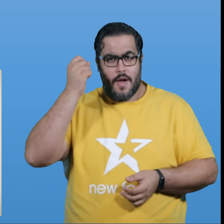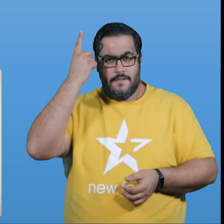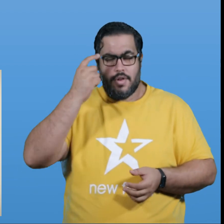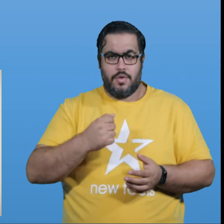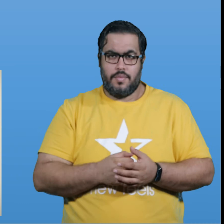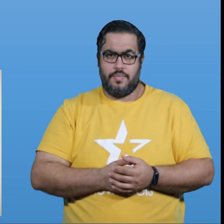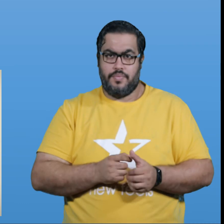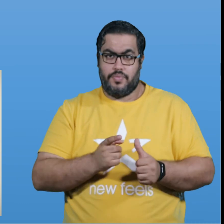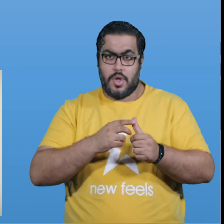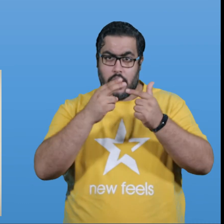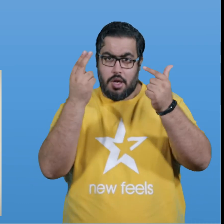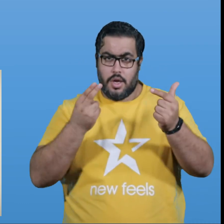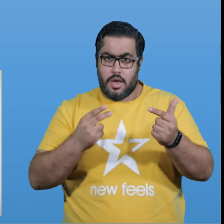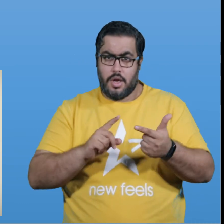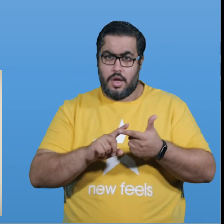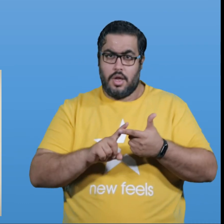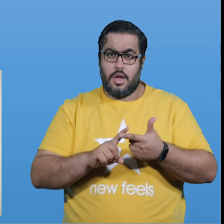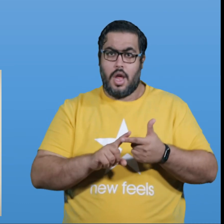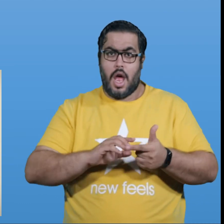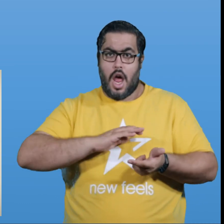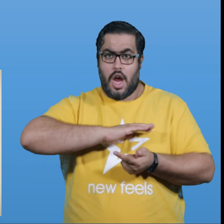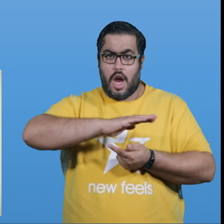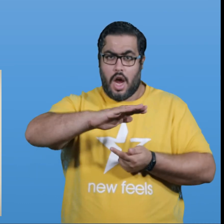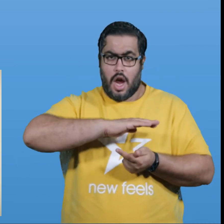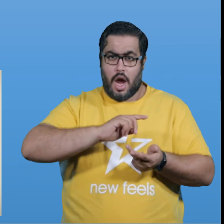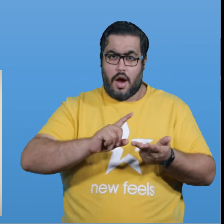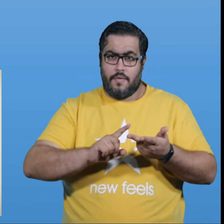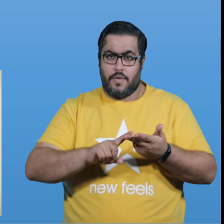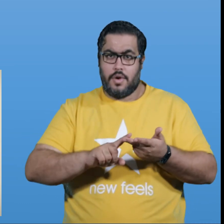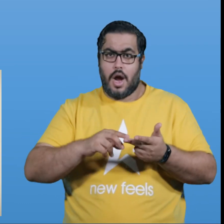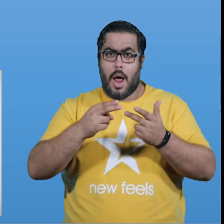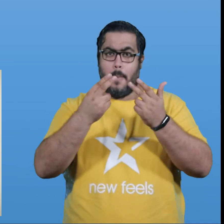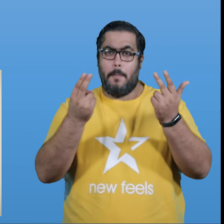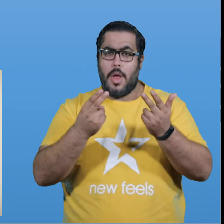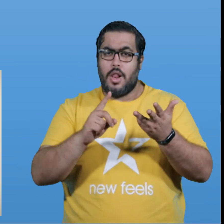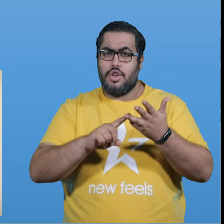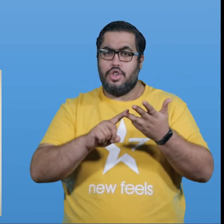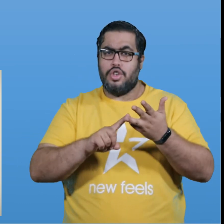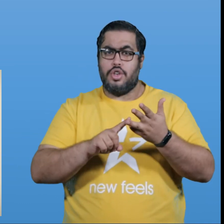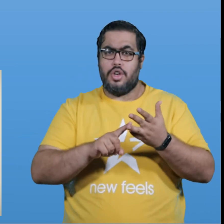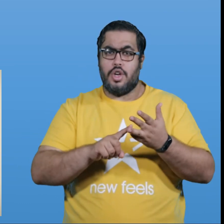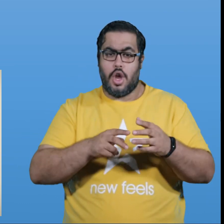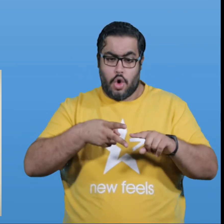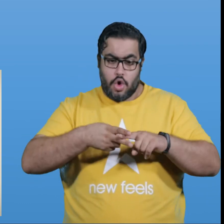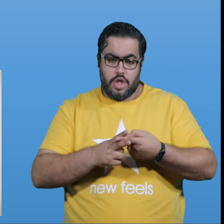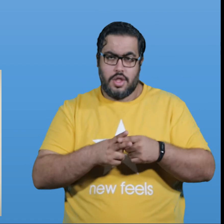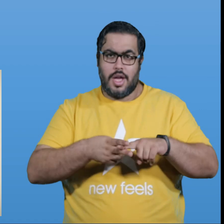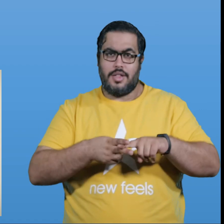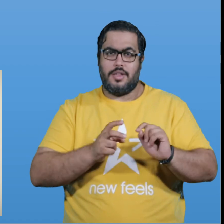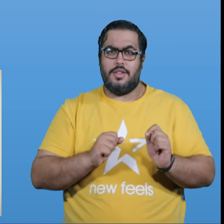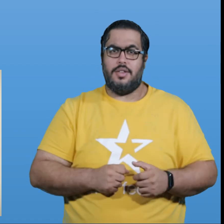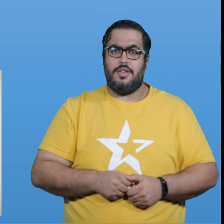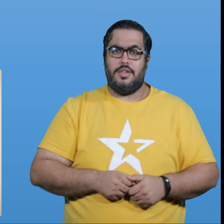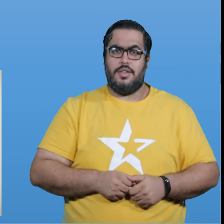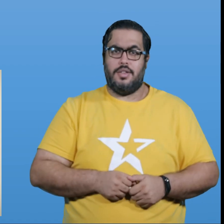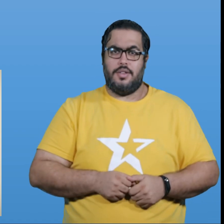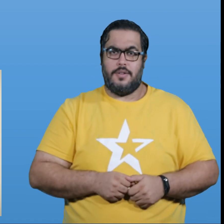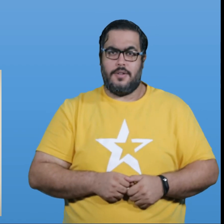episode, and based on the keywords that you found in the sentence, for example, like researchers